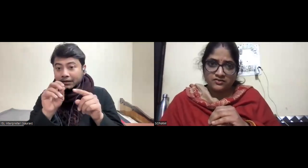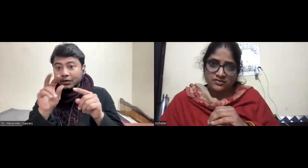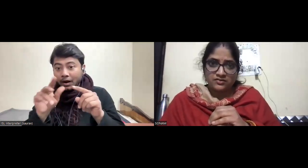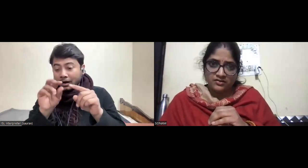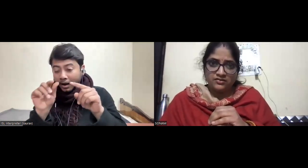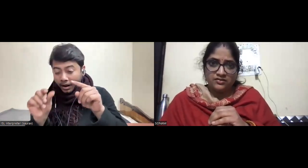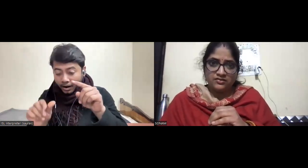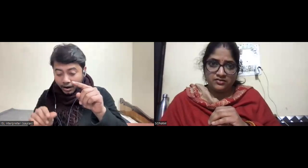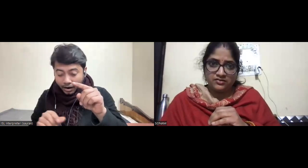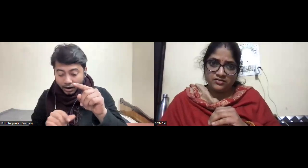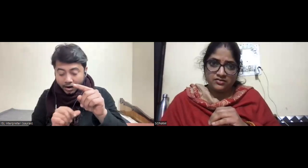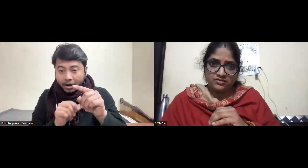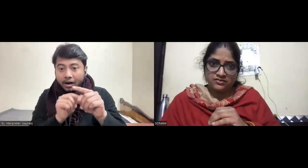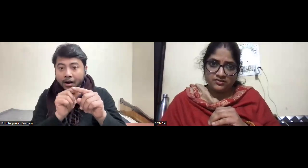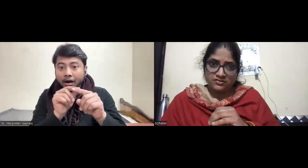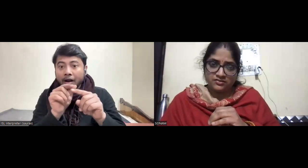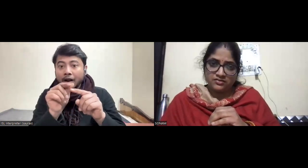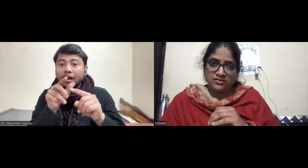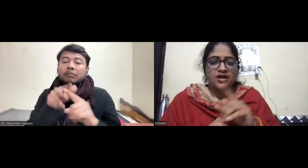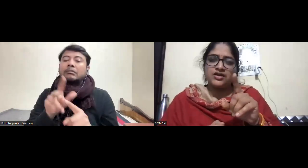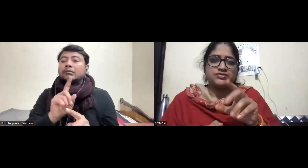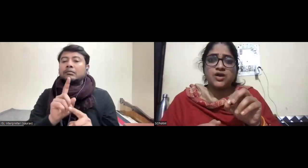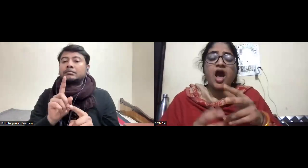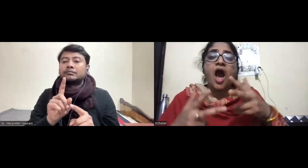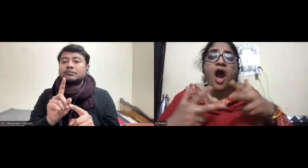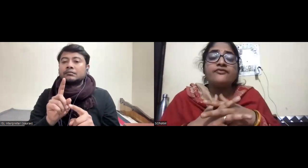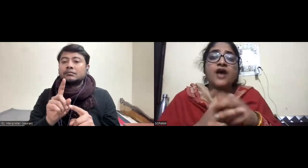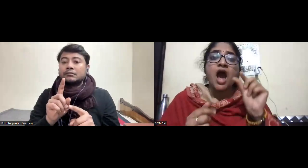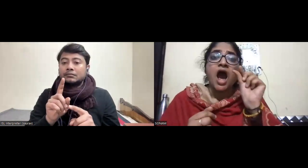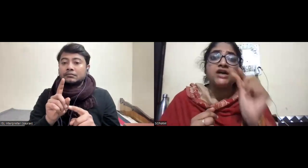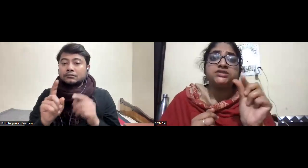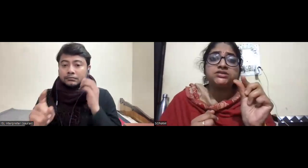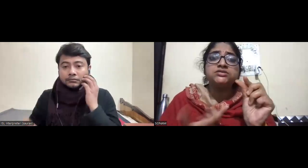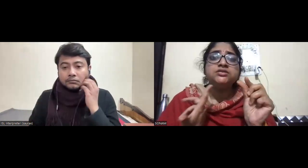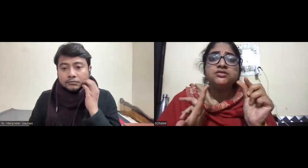After 108, you don't have time, leave the bag and come back to it again.